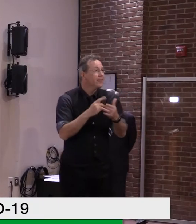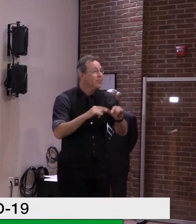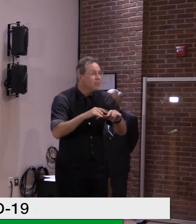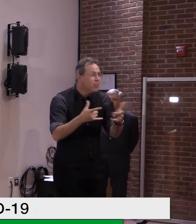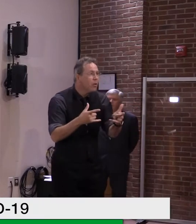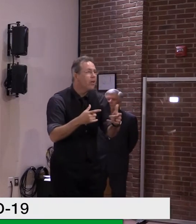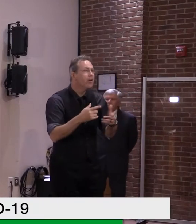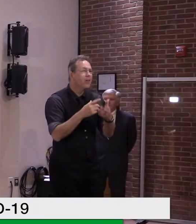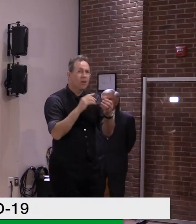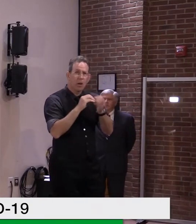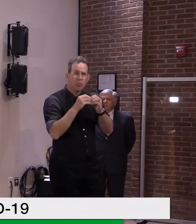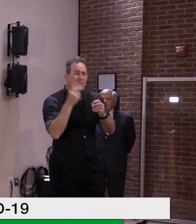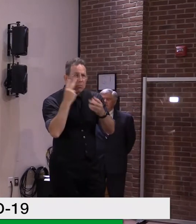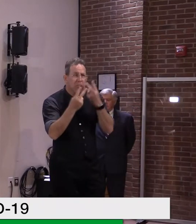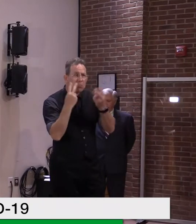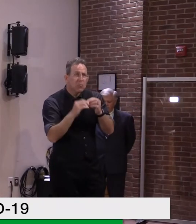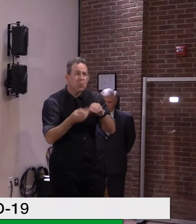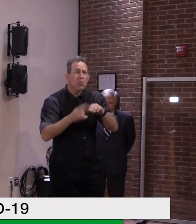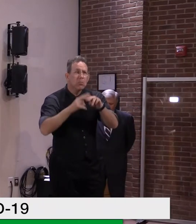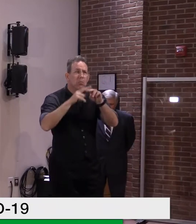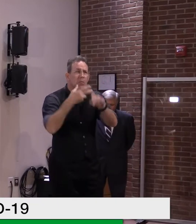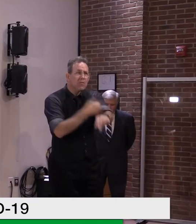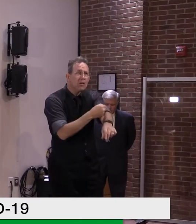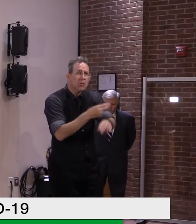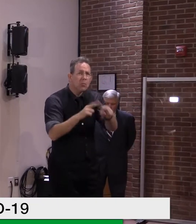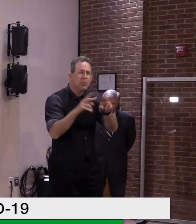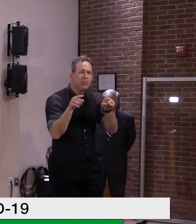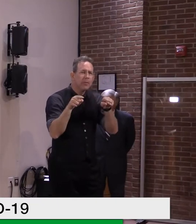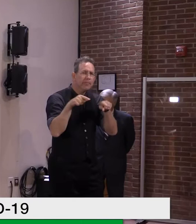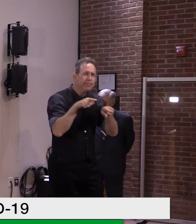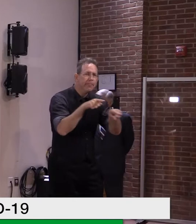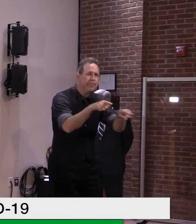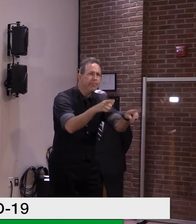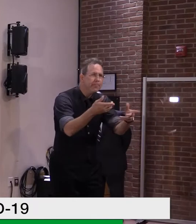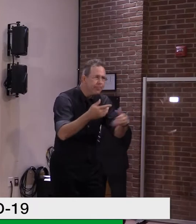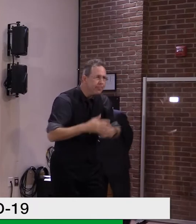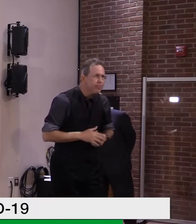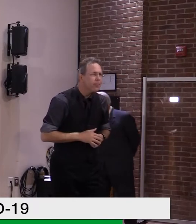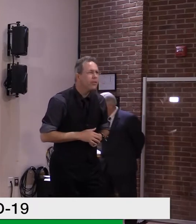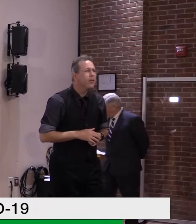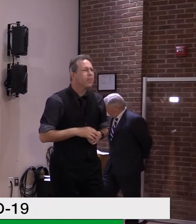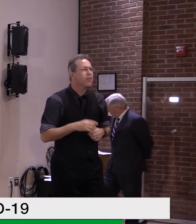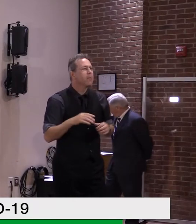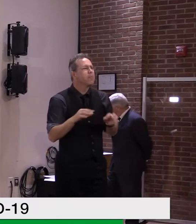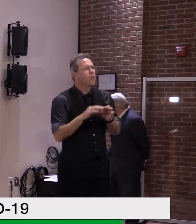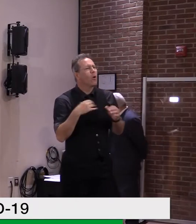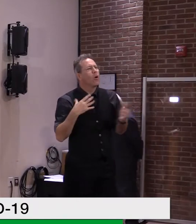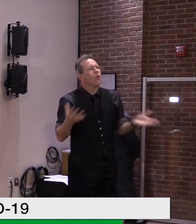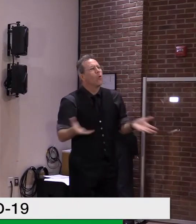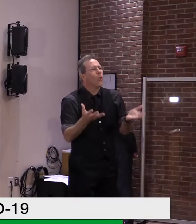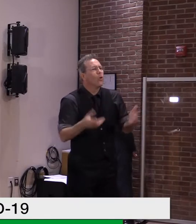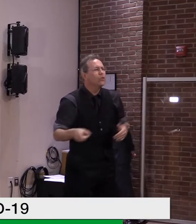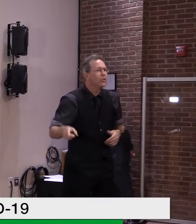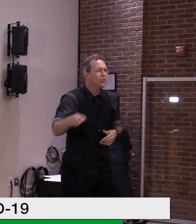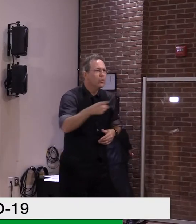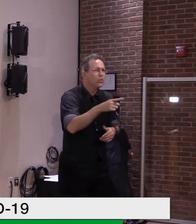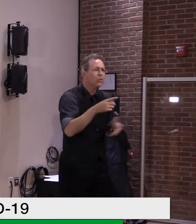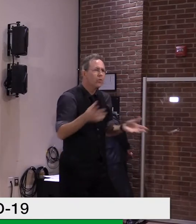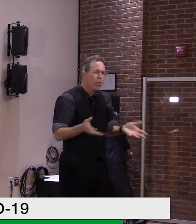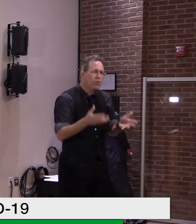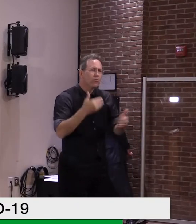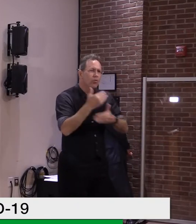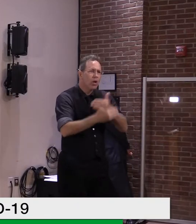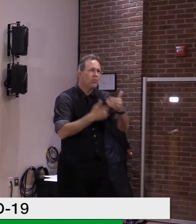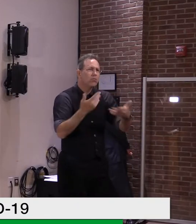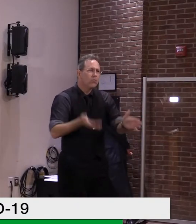So I would like the message to be that we're encouraged by the progress, considering they're the newest group. But obviously,